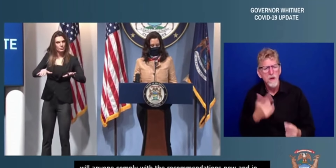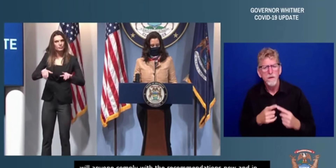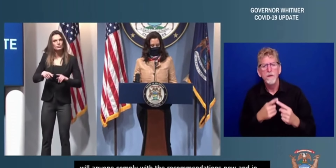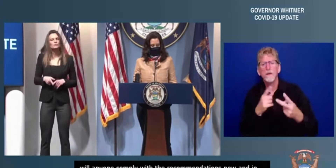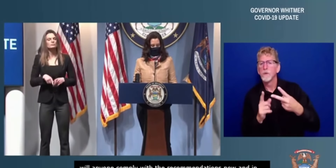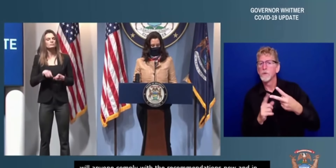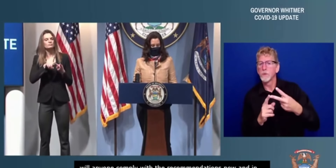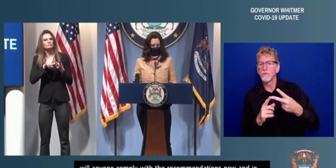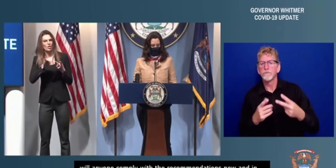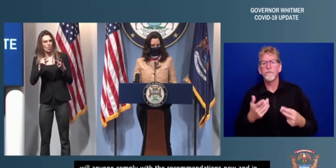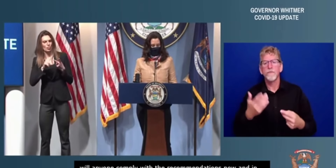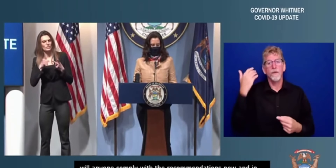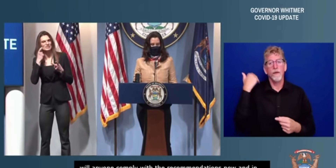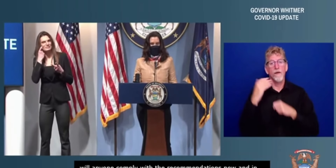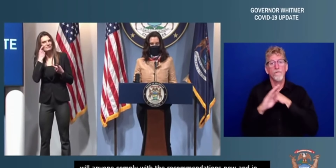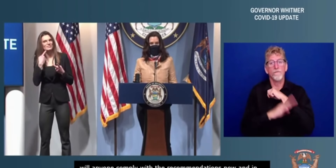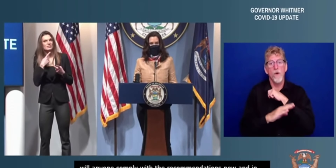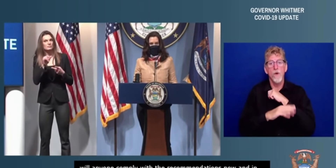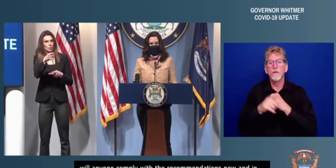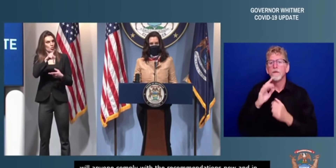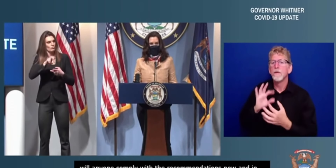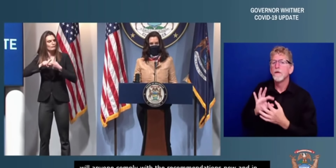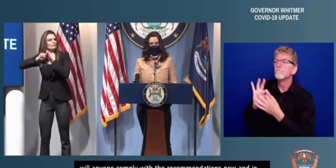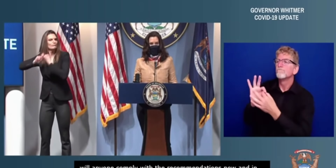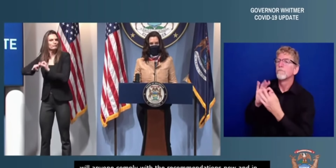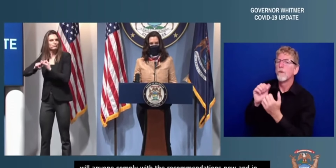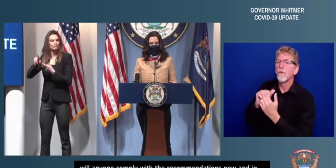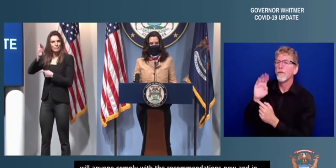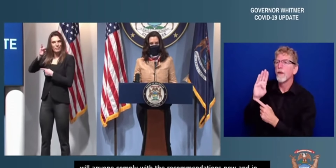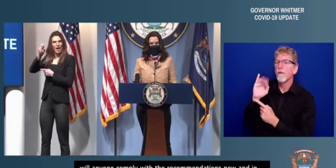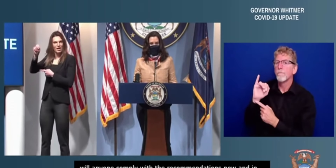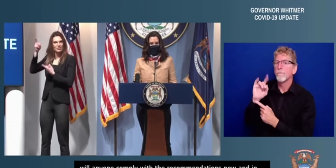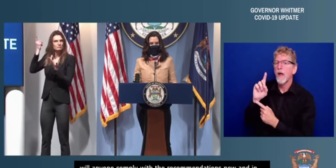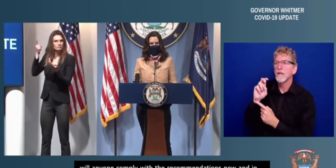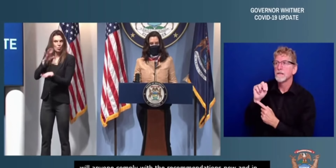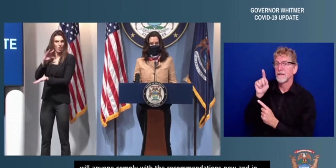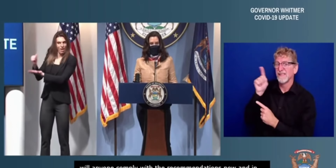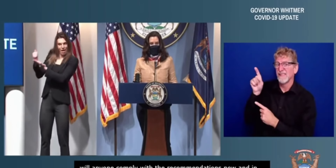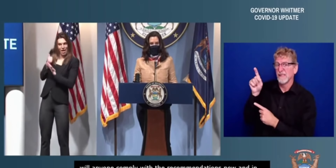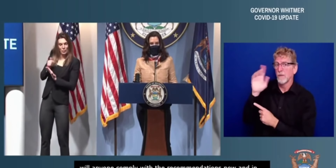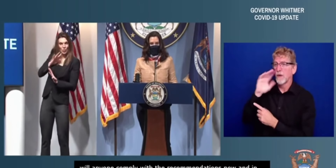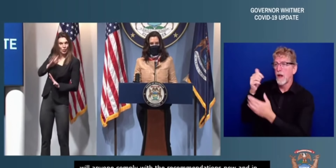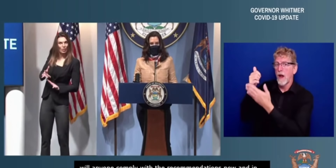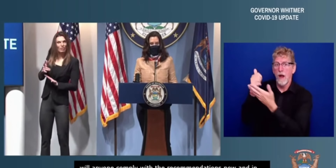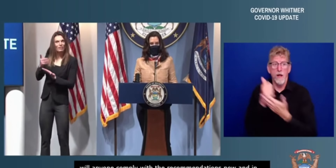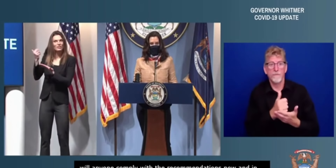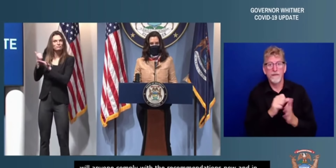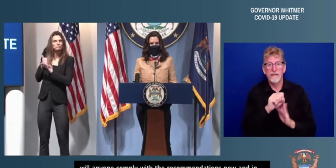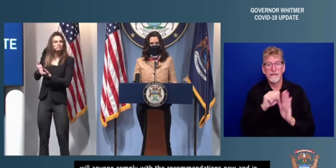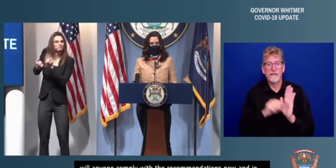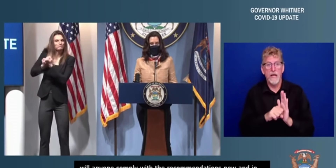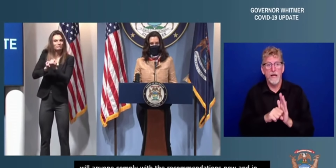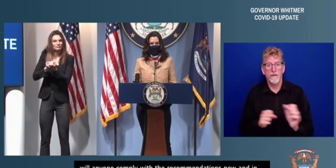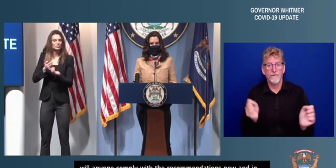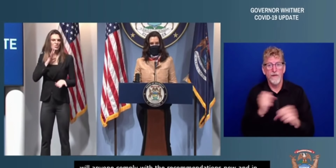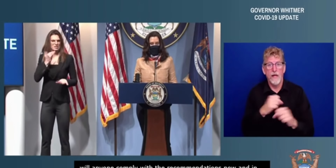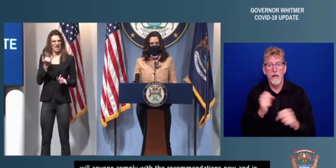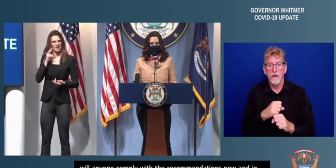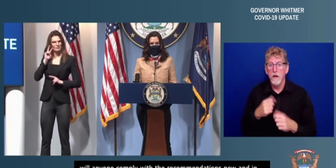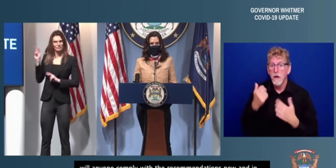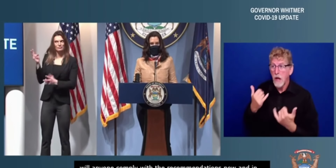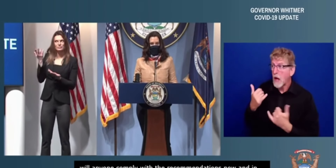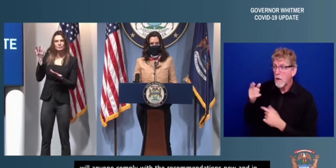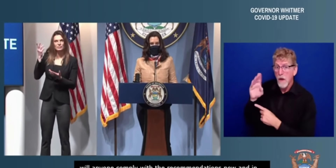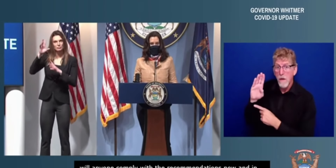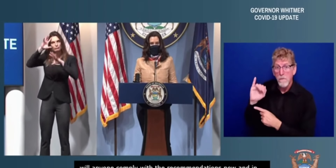Joe Biden would help the state in its fight against COVID-19. And yet now it sounds like the Biden administration isn't surging J&J vaccines